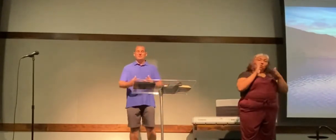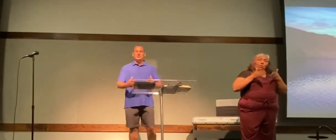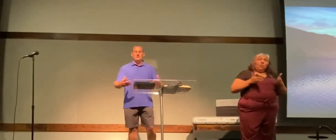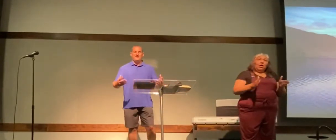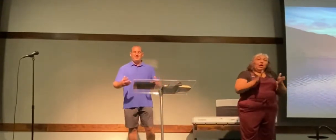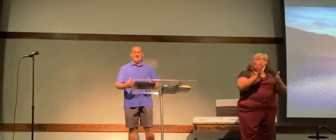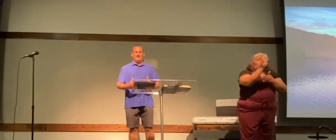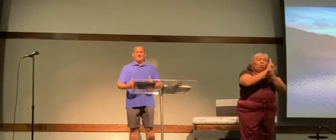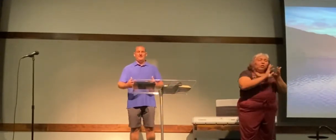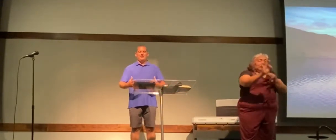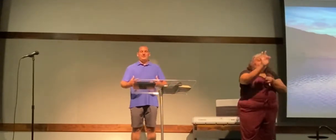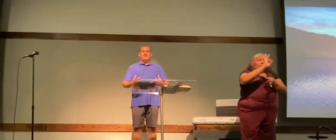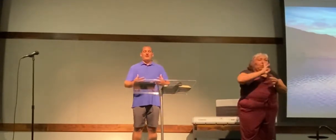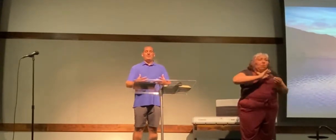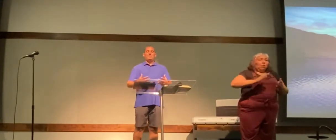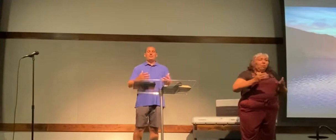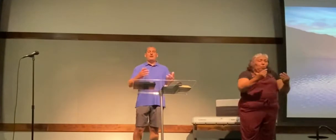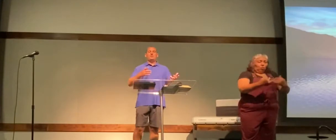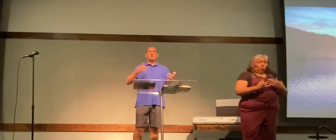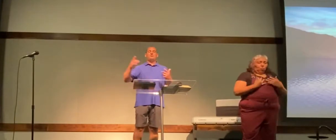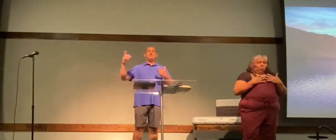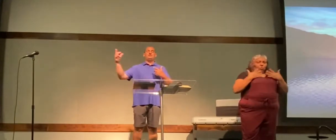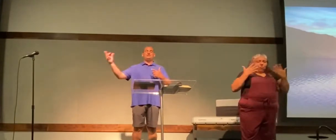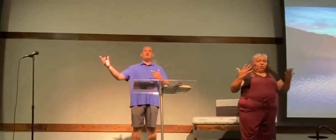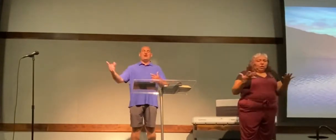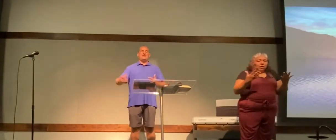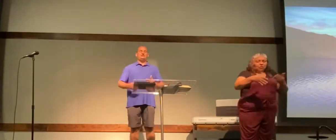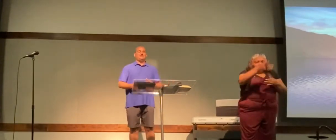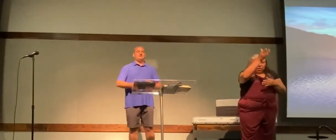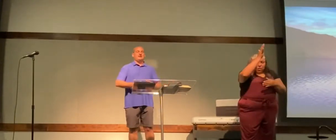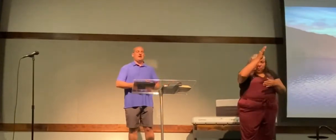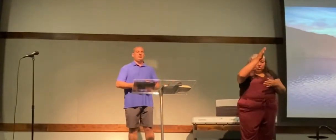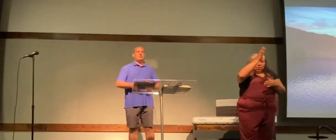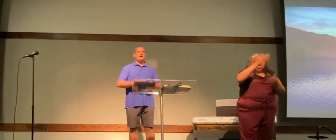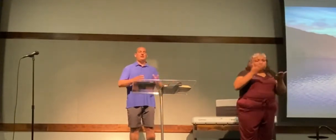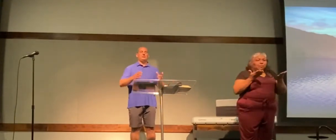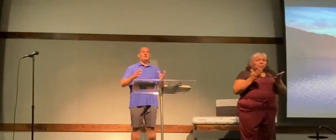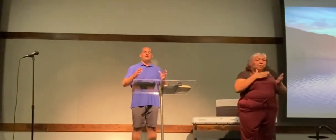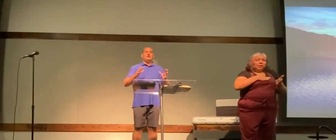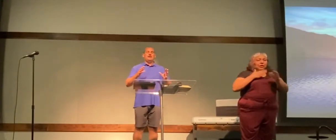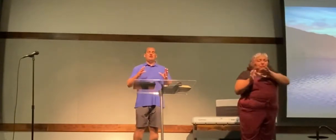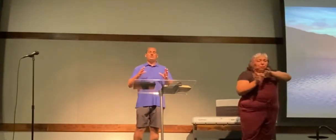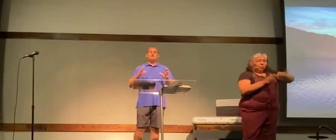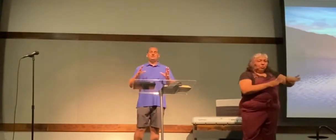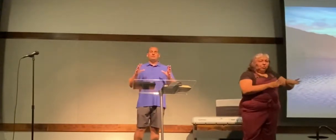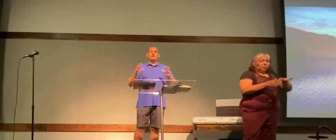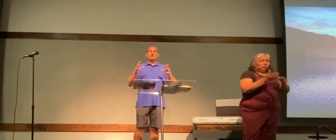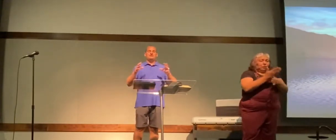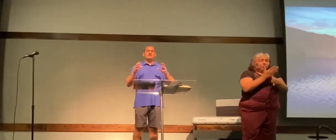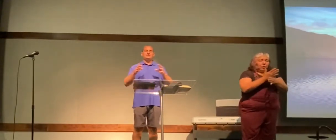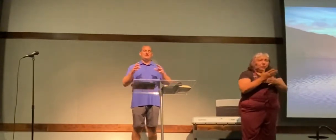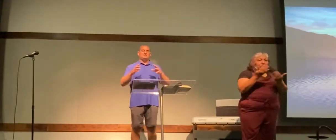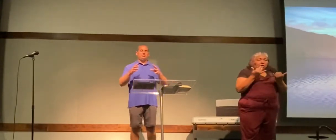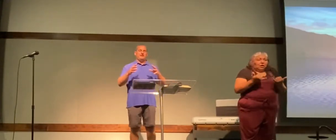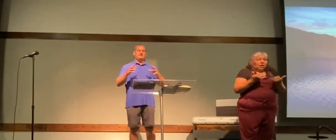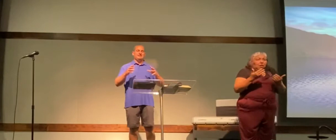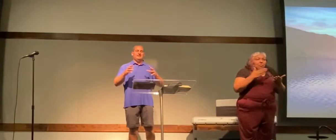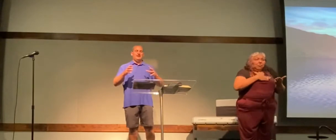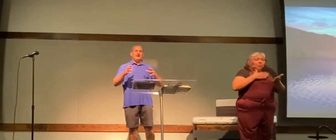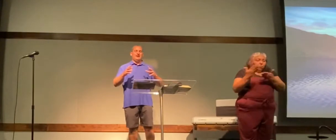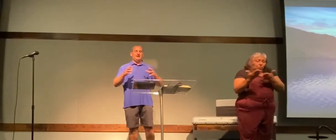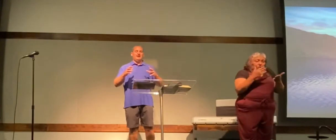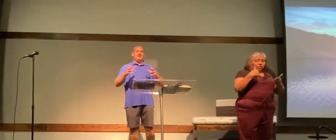come move here. Father, we pray you remove distractions, God. We pray, Lord, that you would just bring us into this